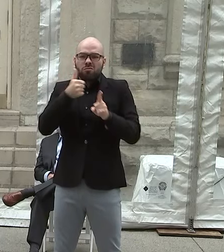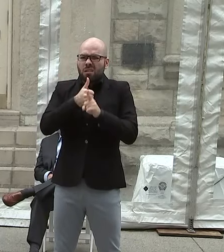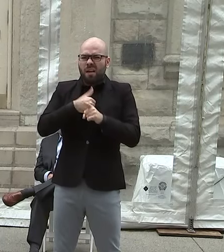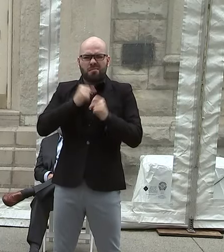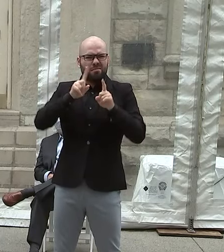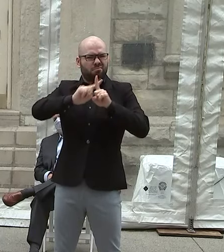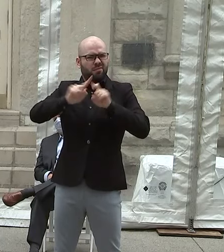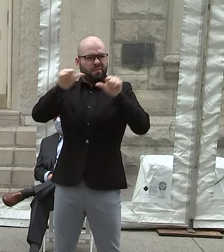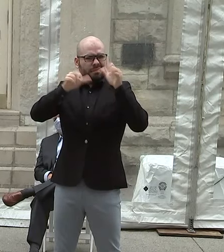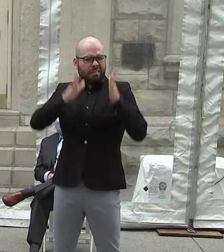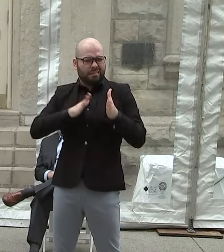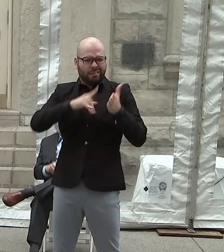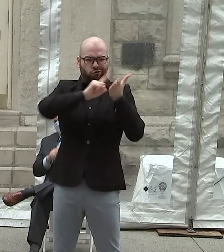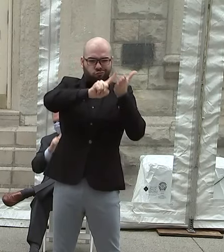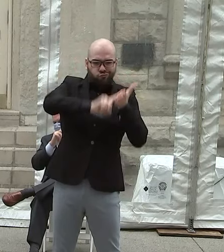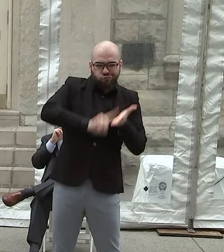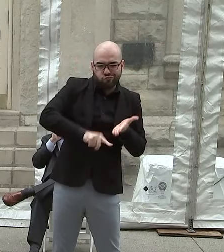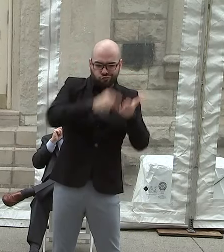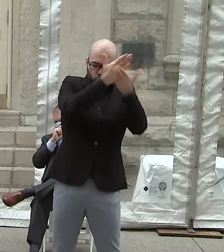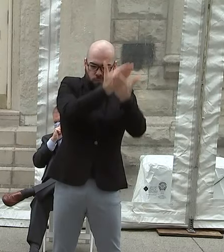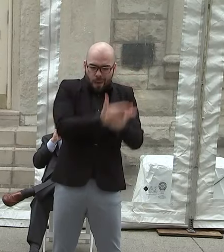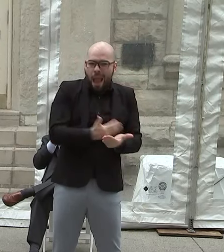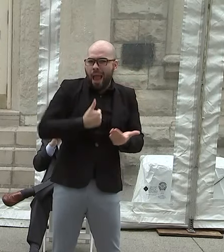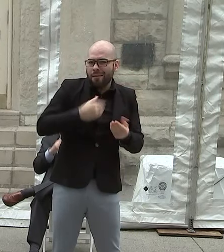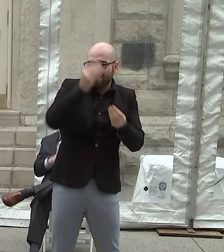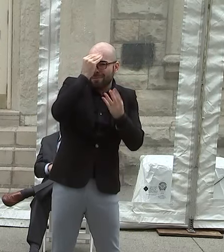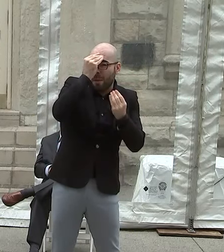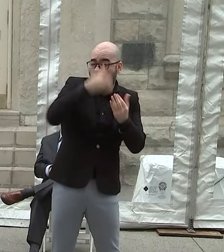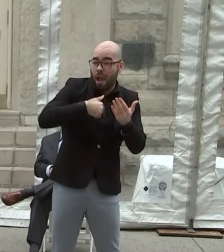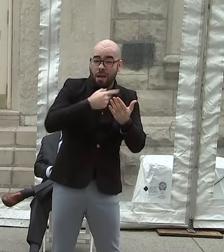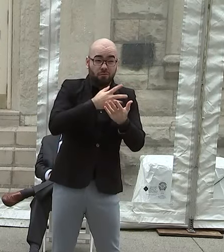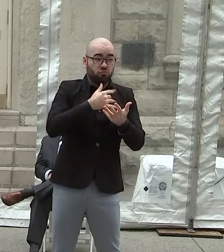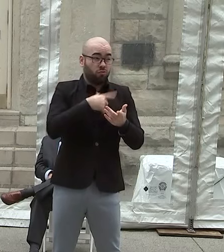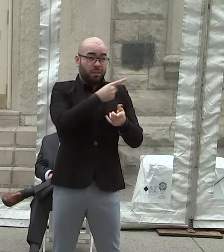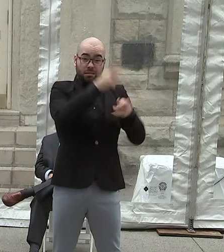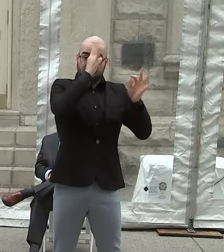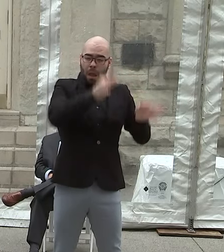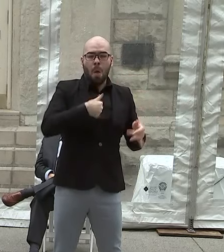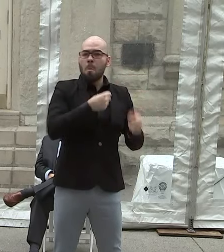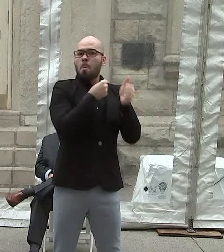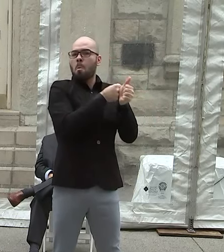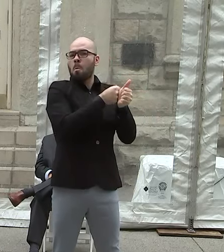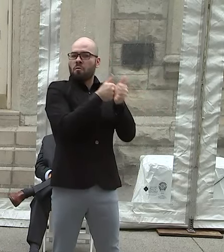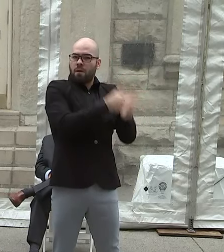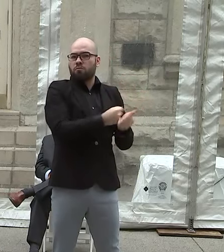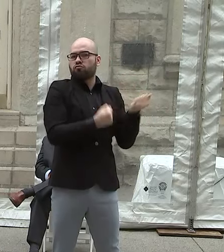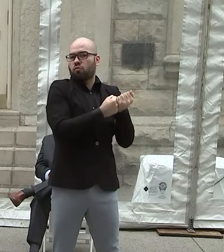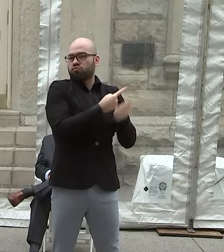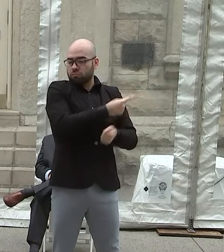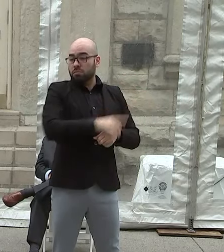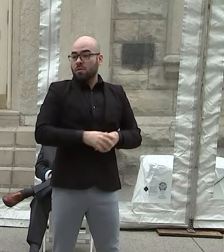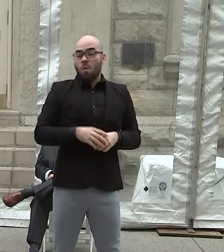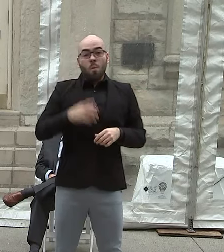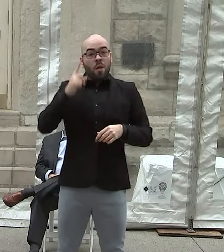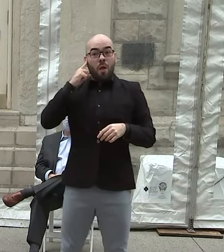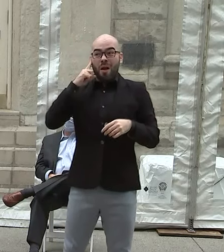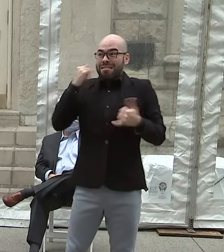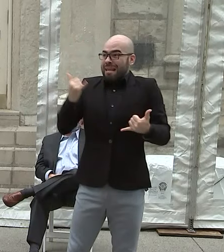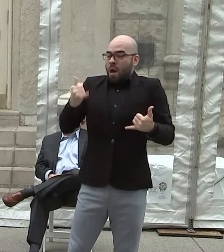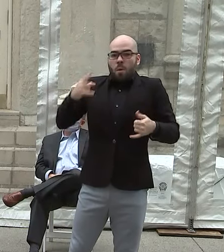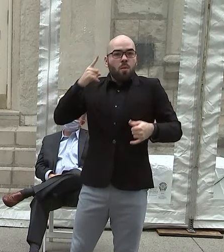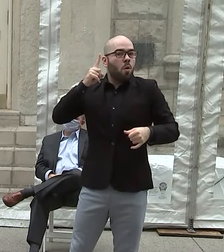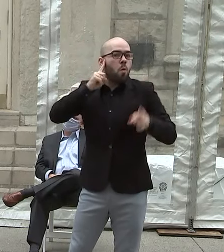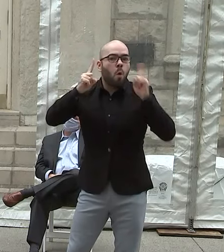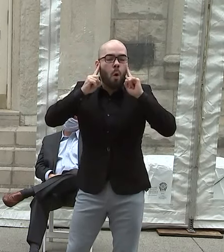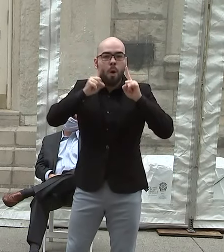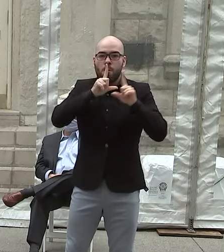upon. And, you know, a month ago in March, we were all thinking that this week would be the peak that we would